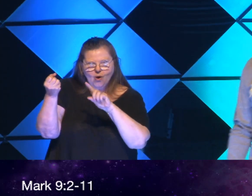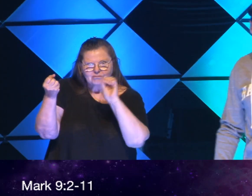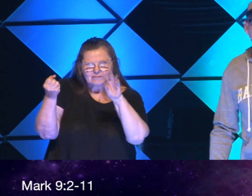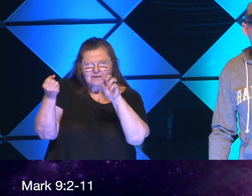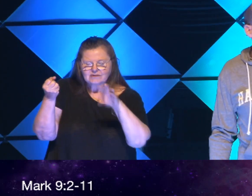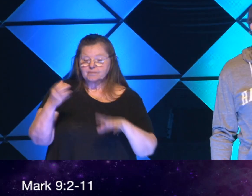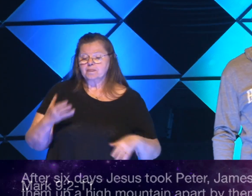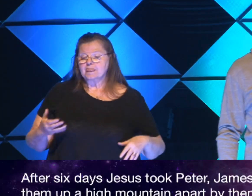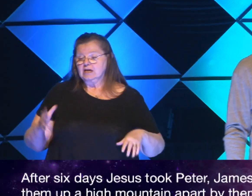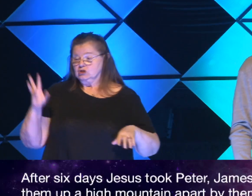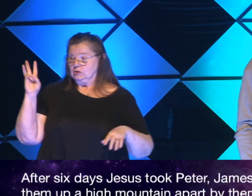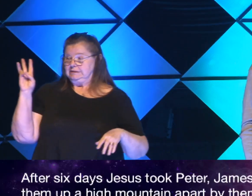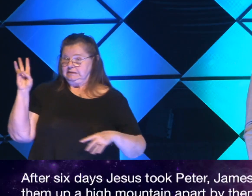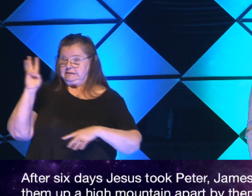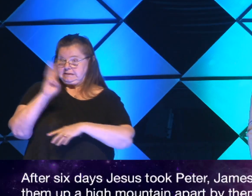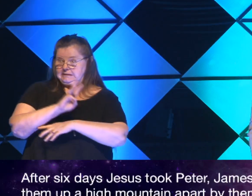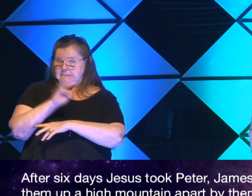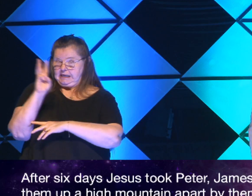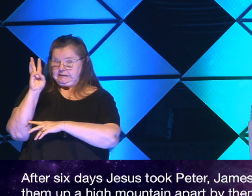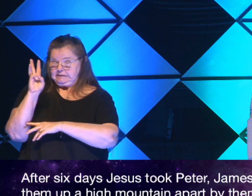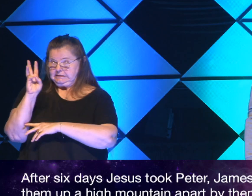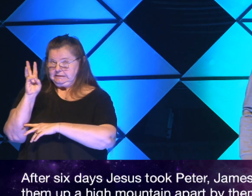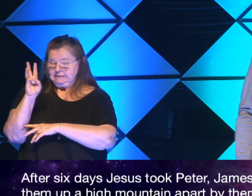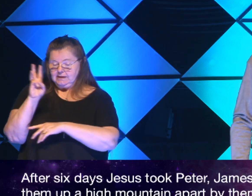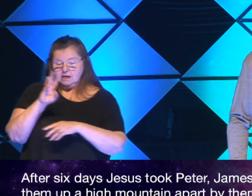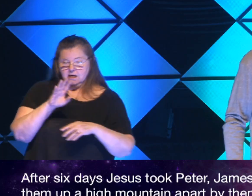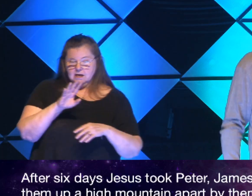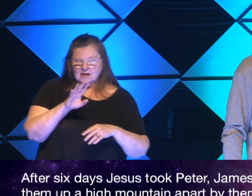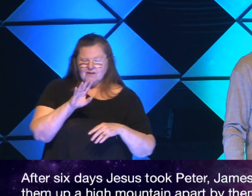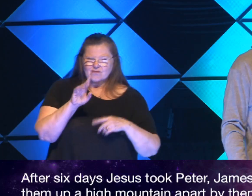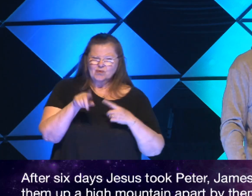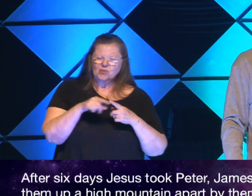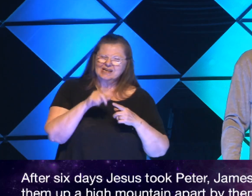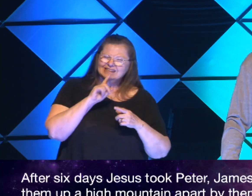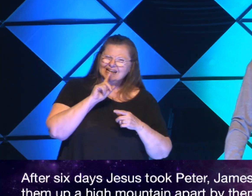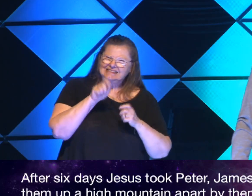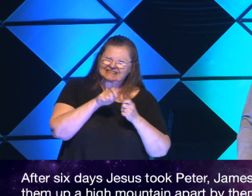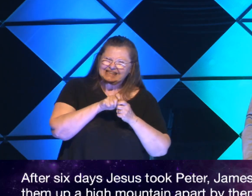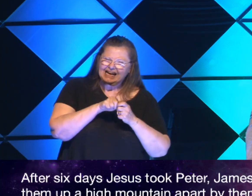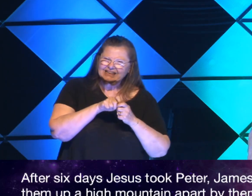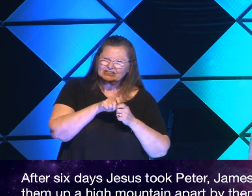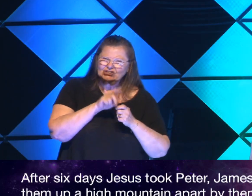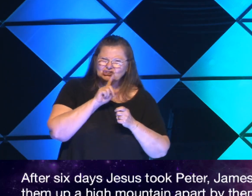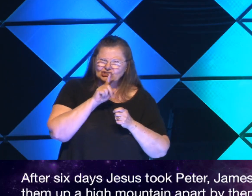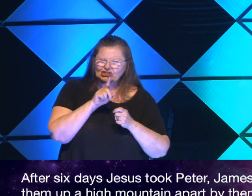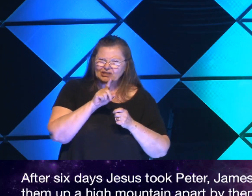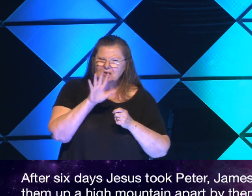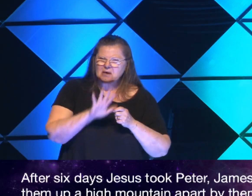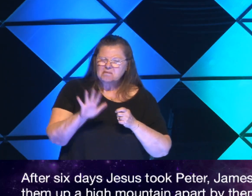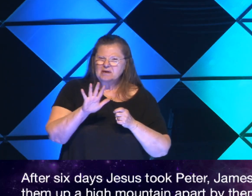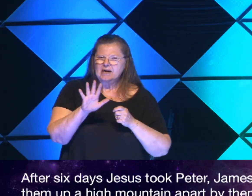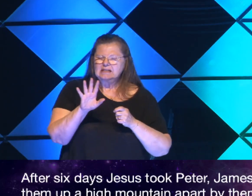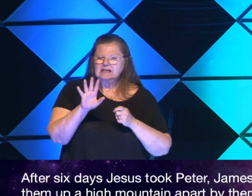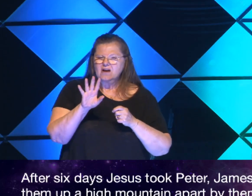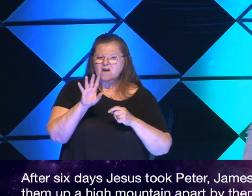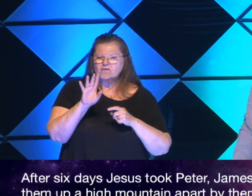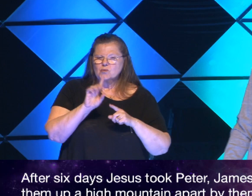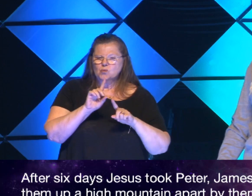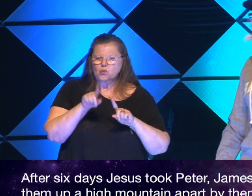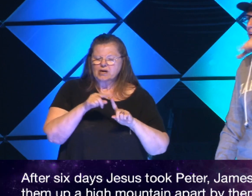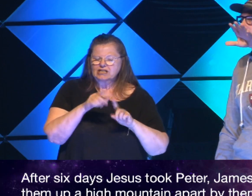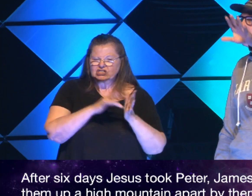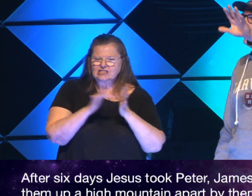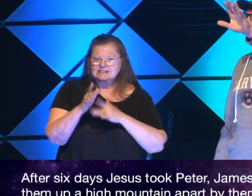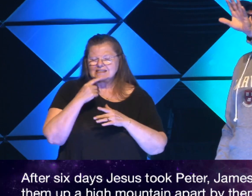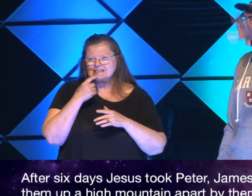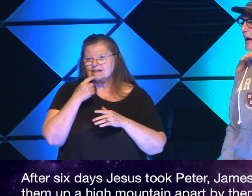It says, after 6 days, from when we're not exactly sure, but after 6 days, probably in the story, from when Jesus says, hey, some